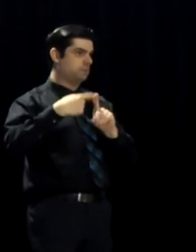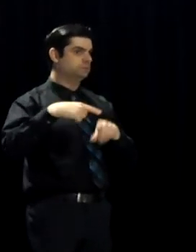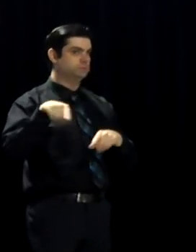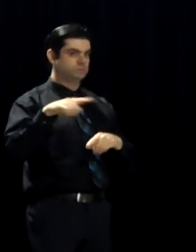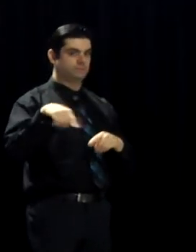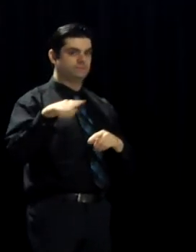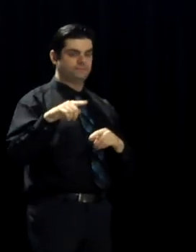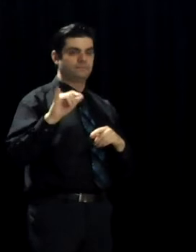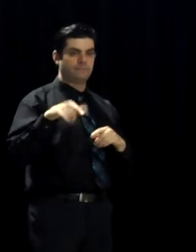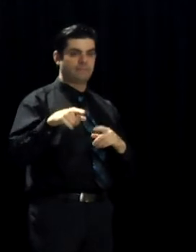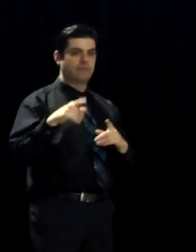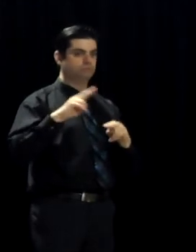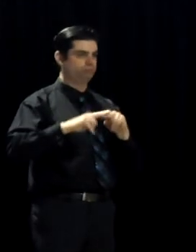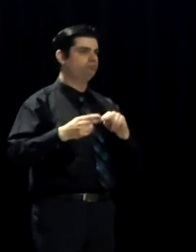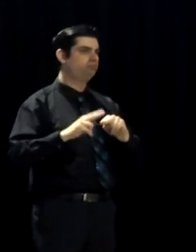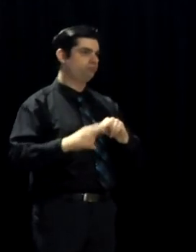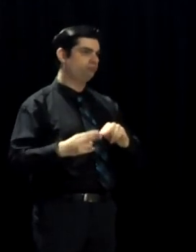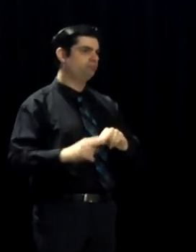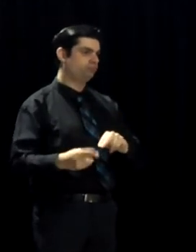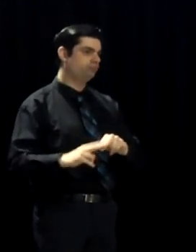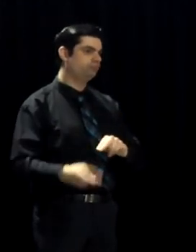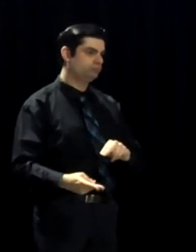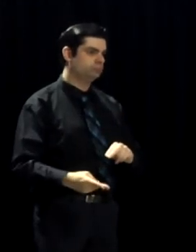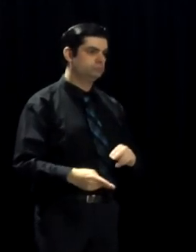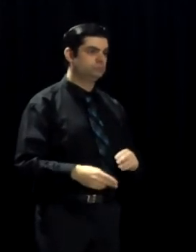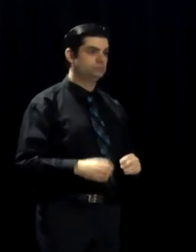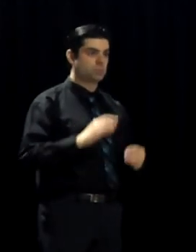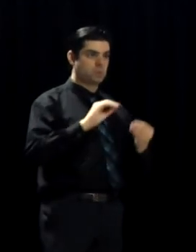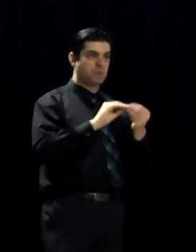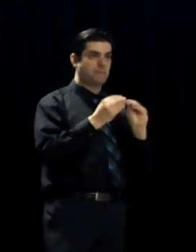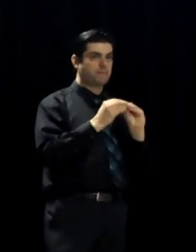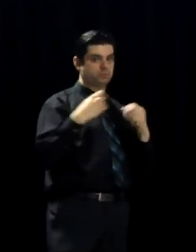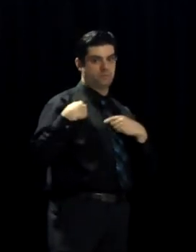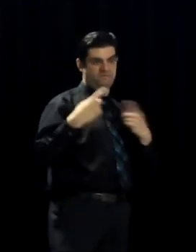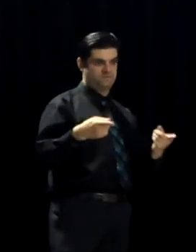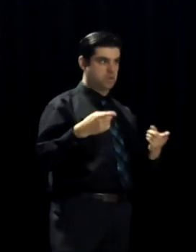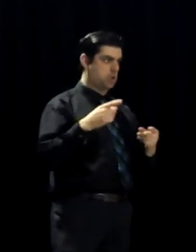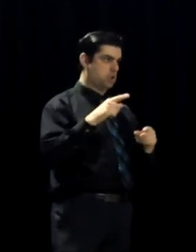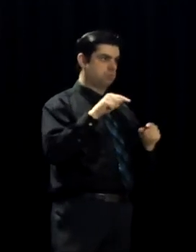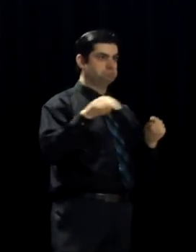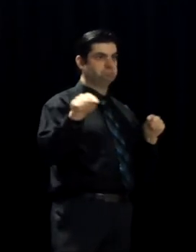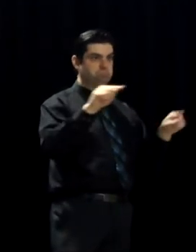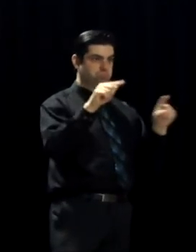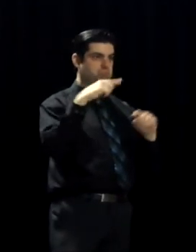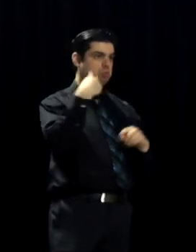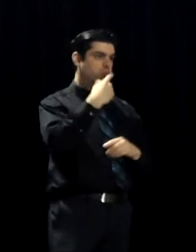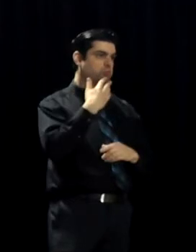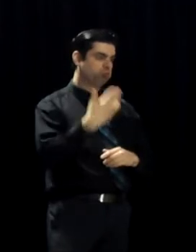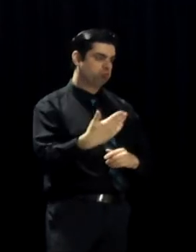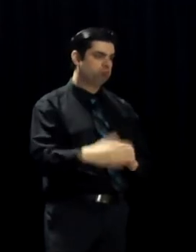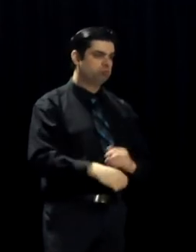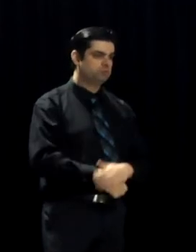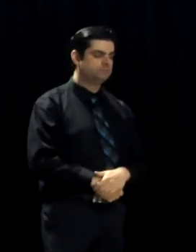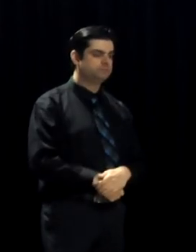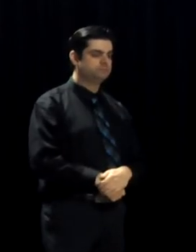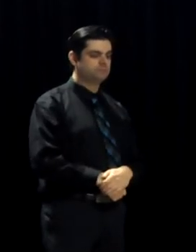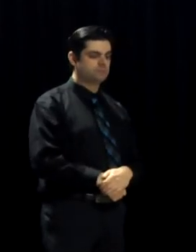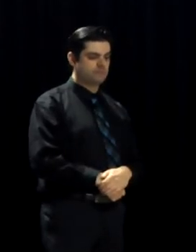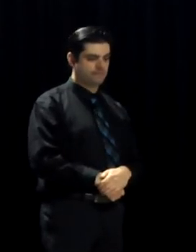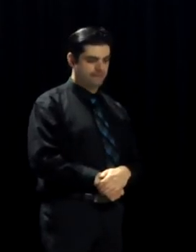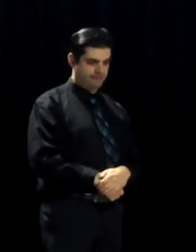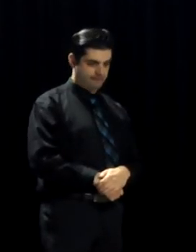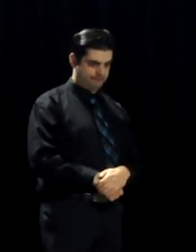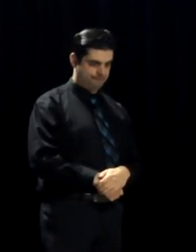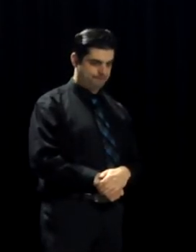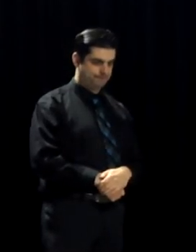3-day average, good infection rates. When we look at our total cases, 1,086 female, 750